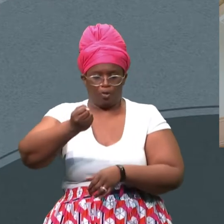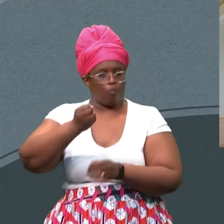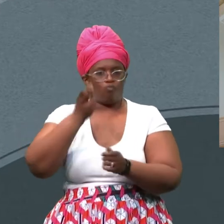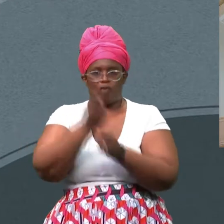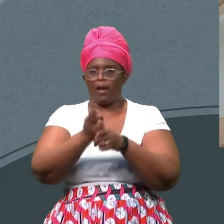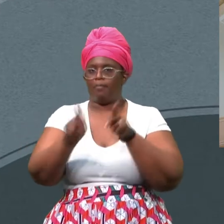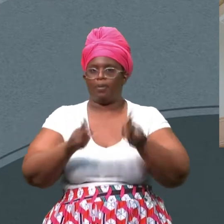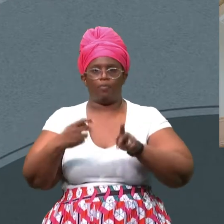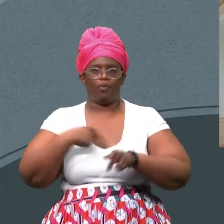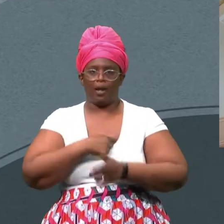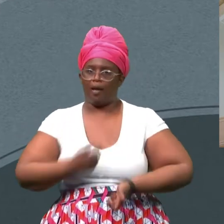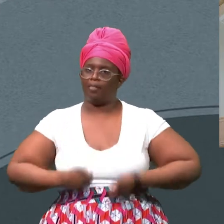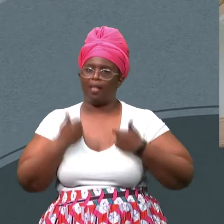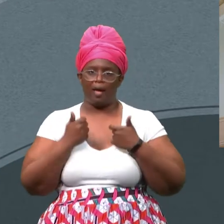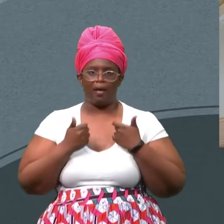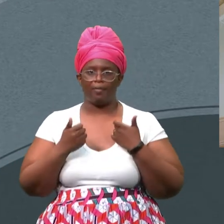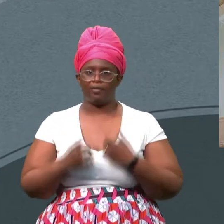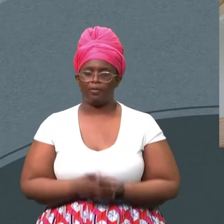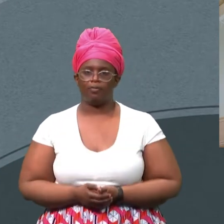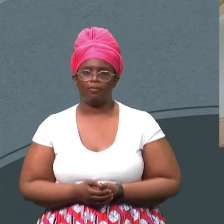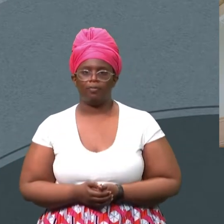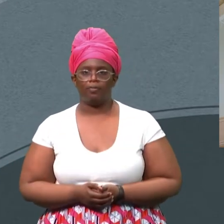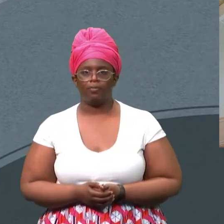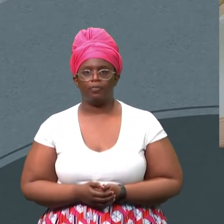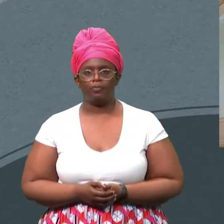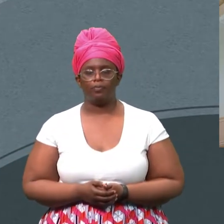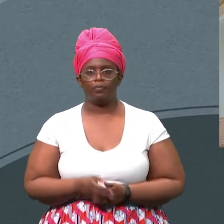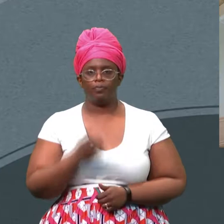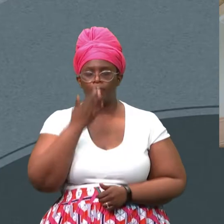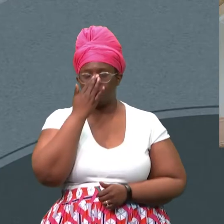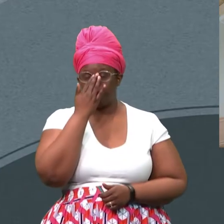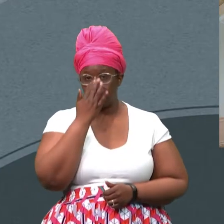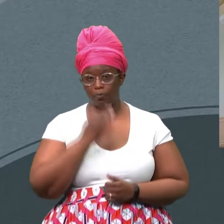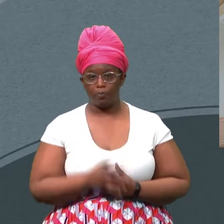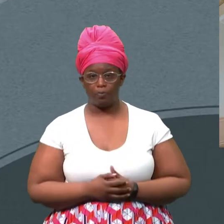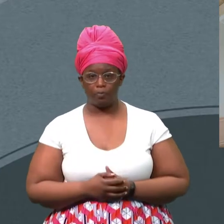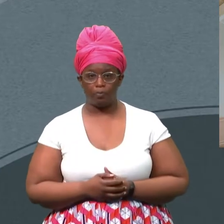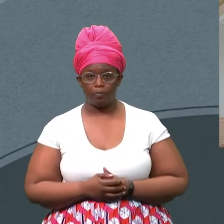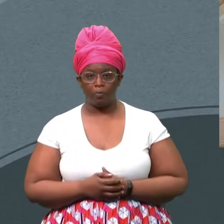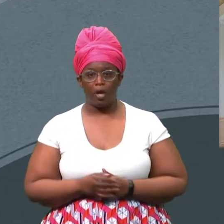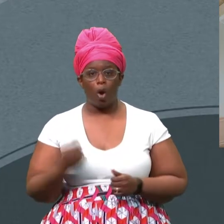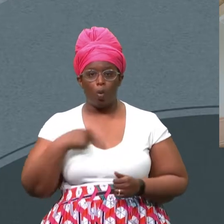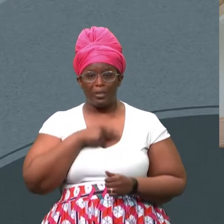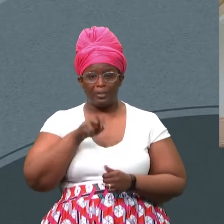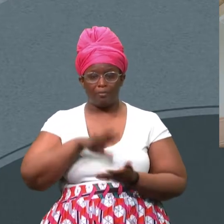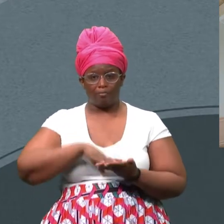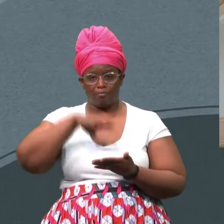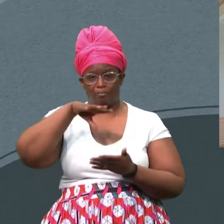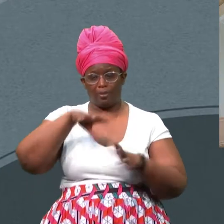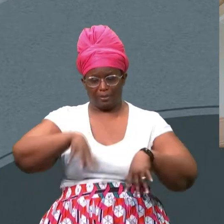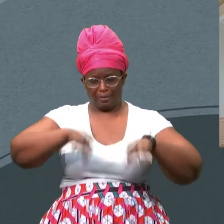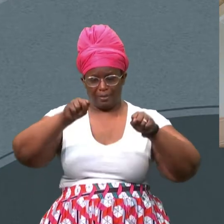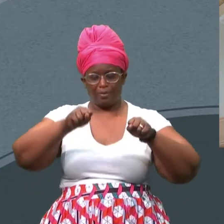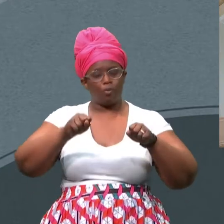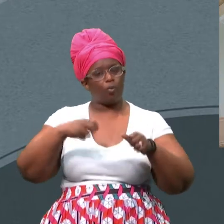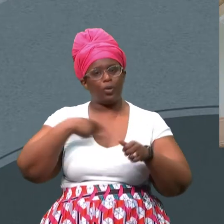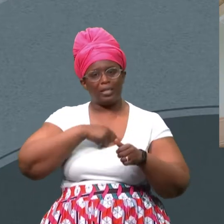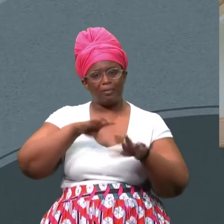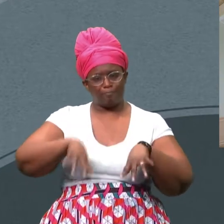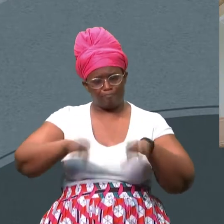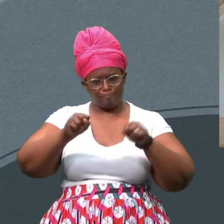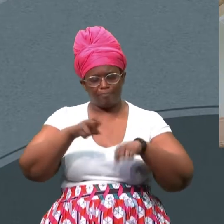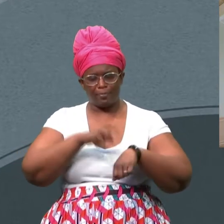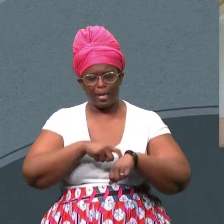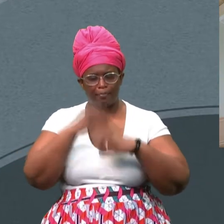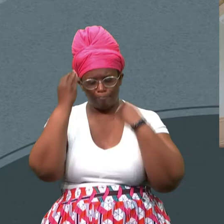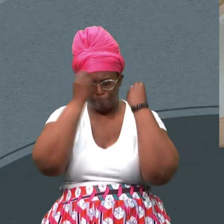God. Y'all, we need to take a moment and look back over our lives. And say, God, you